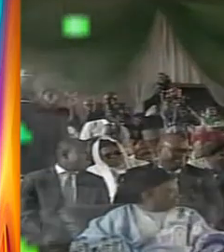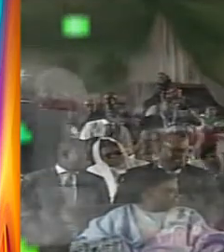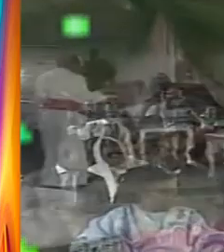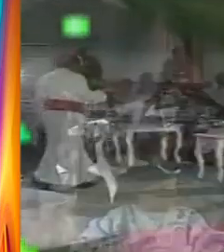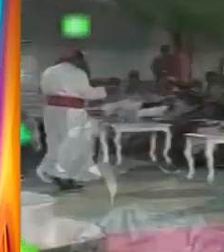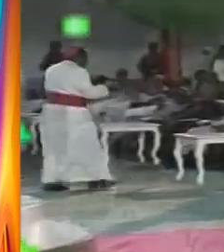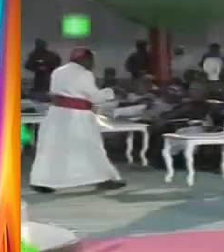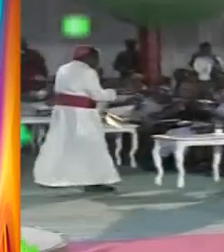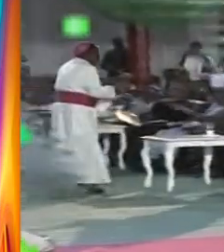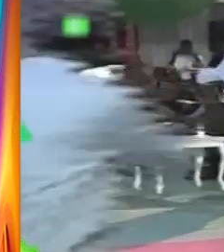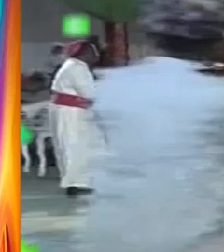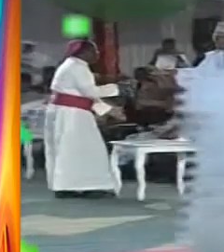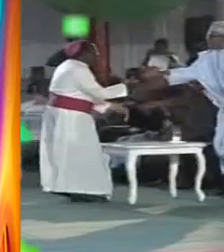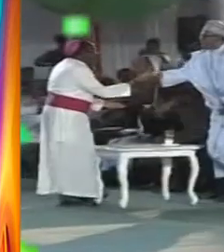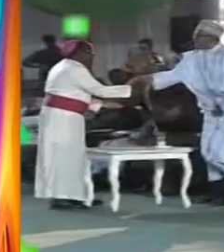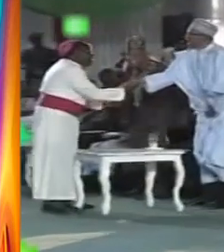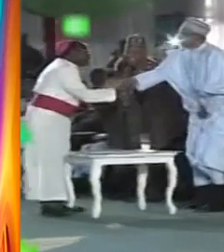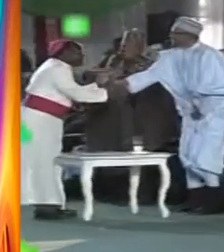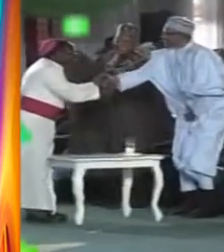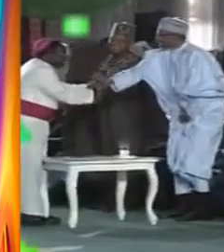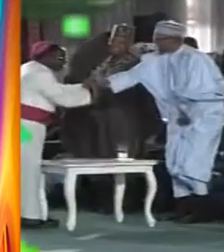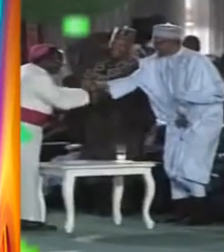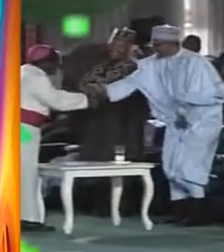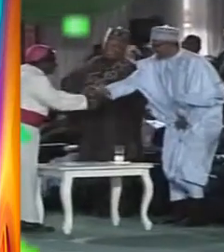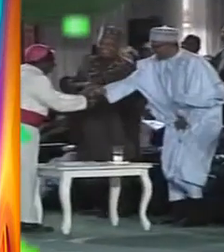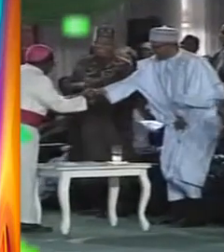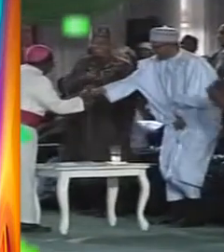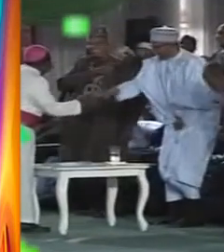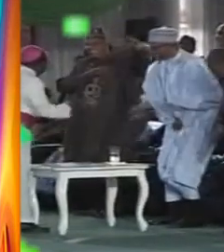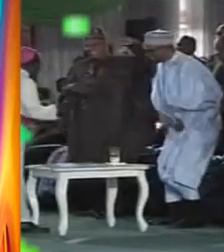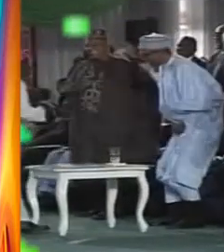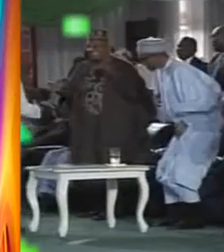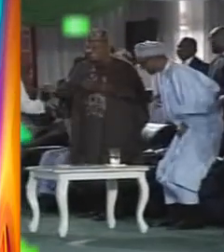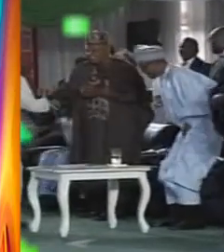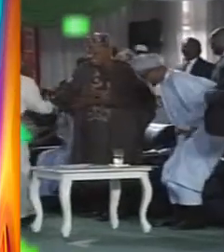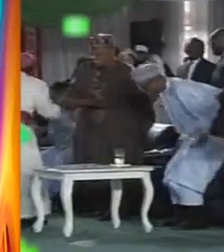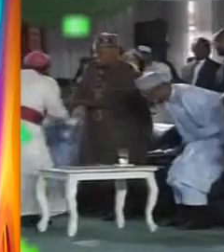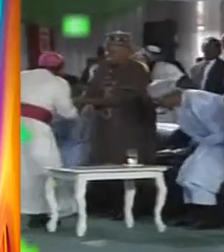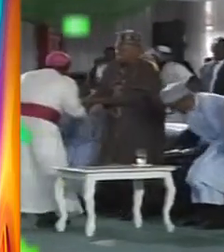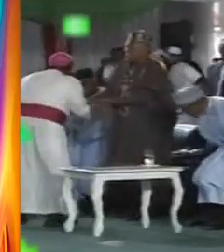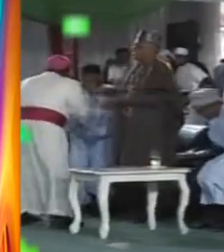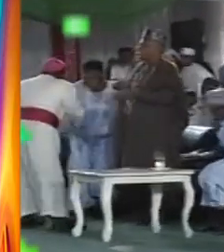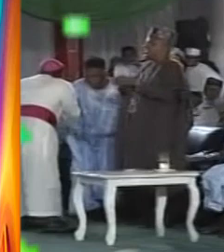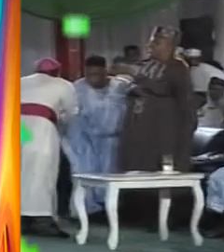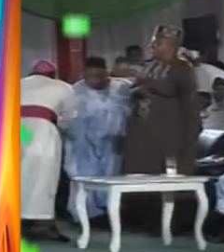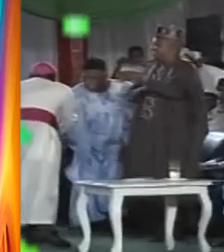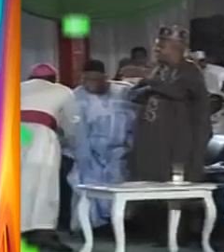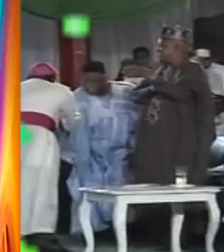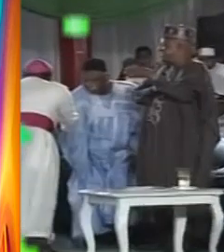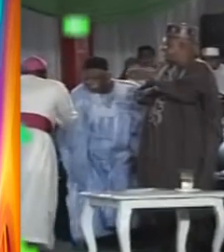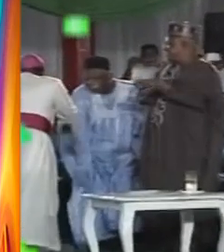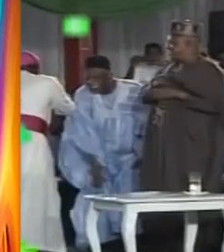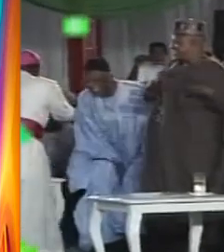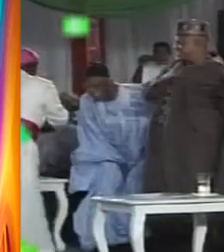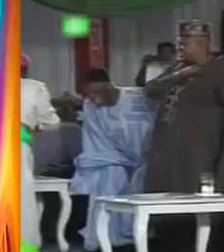who just spoke on religious tolerance and inclusiveness. Of course, we know that Bishop Kukah is